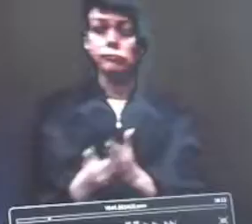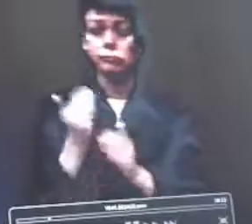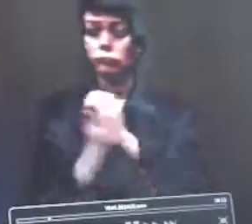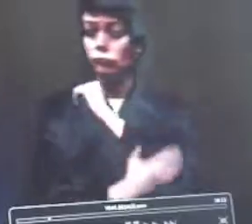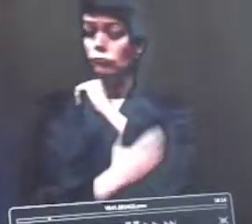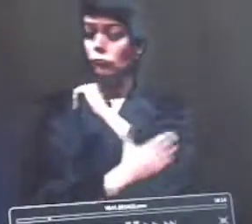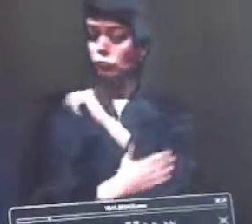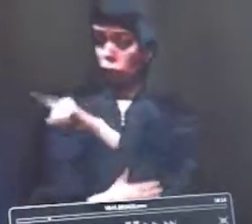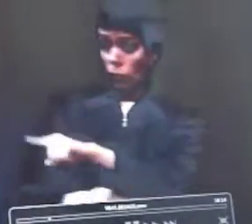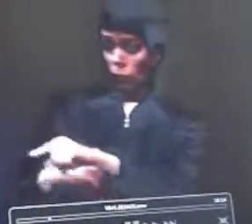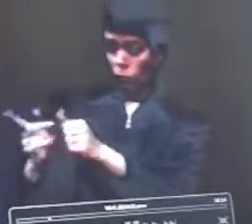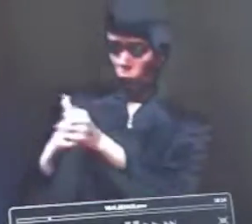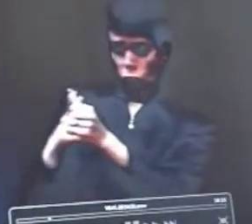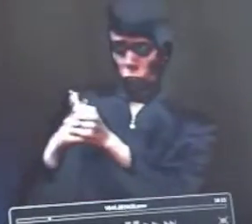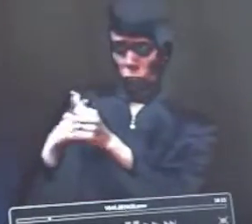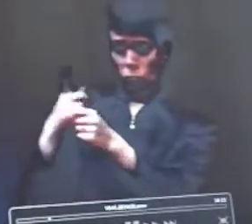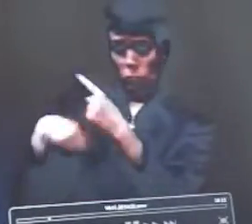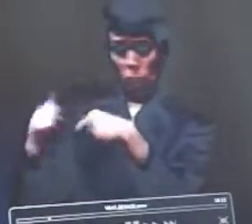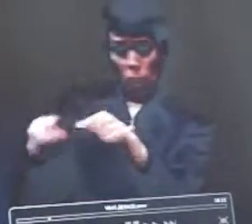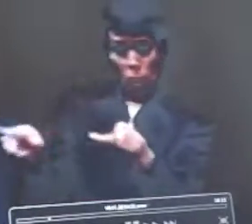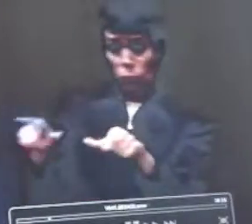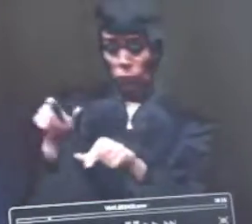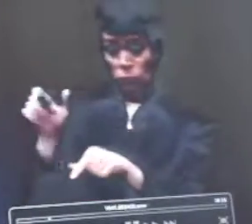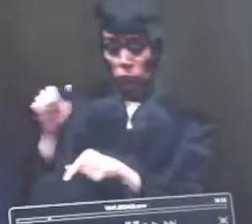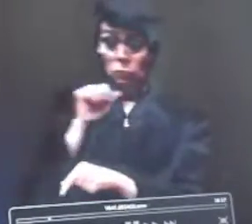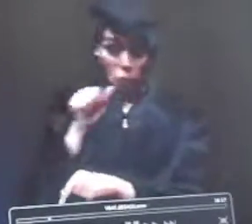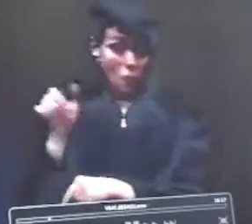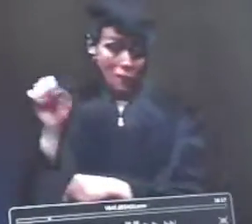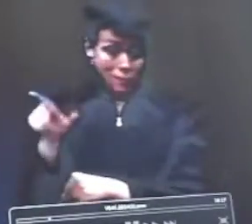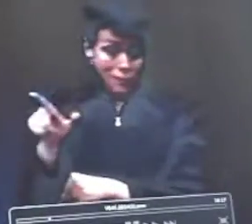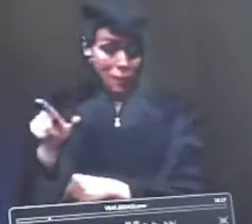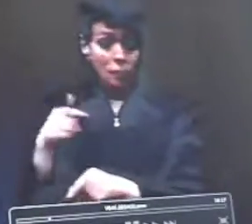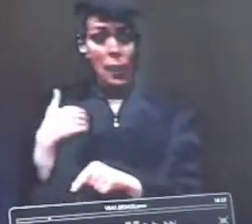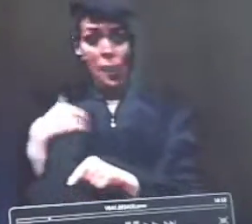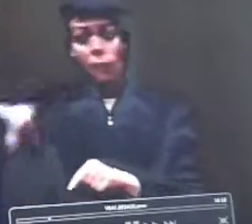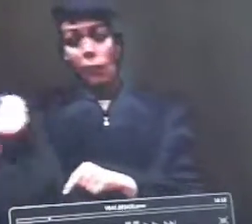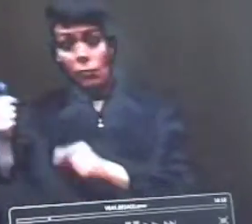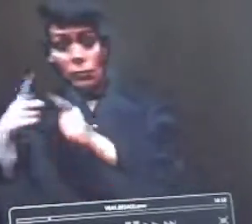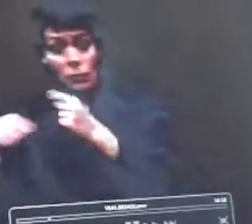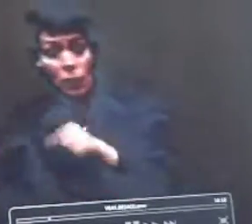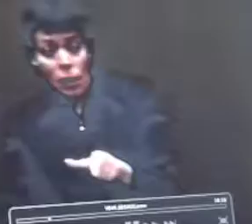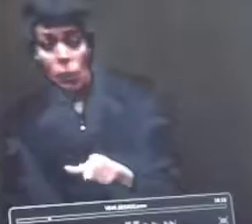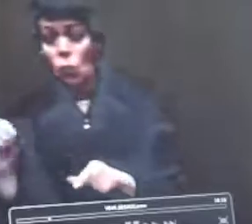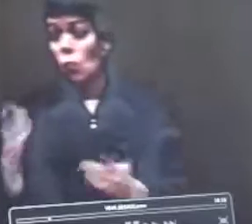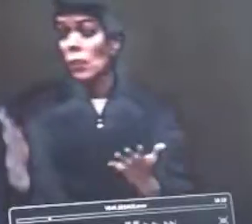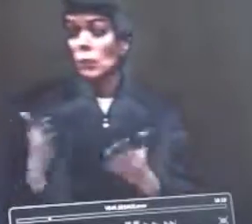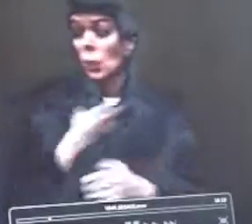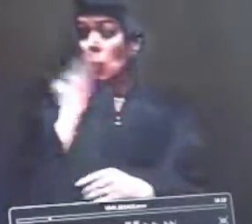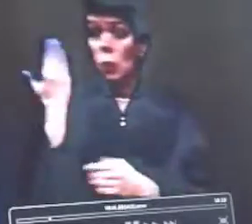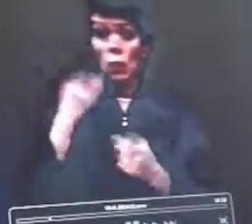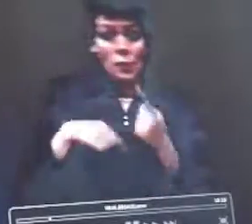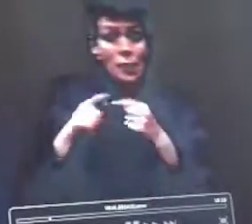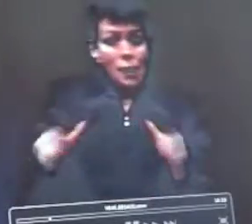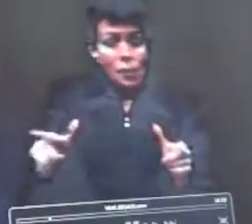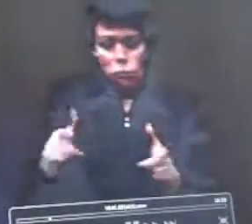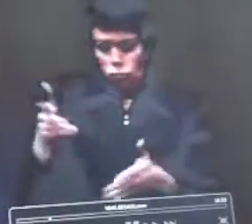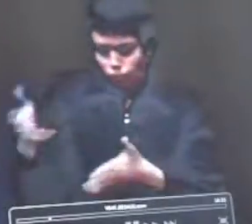If someone moves here from another country and their sign language is not ASL, they have another sign language or no